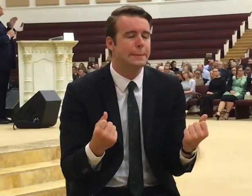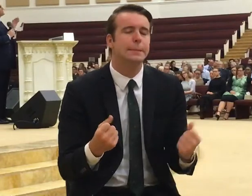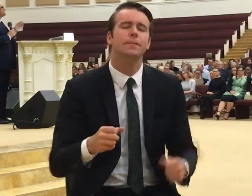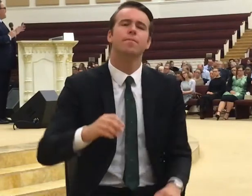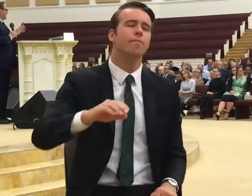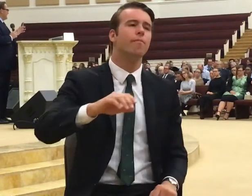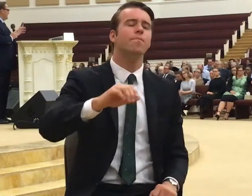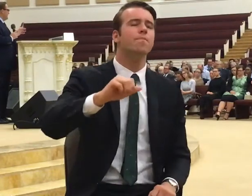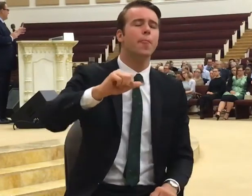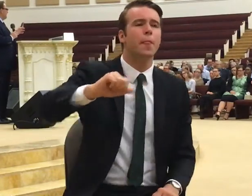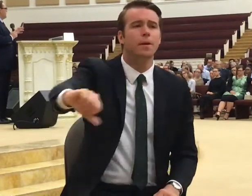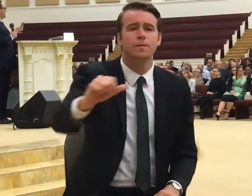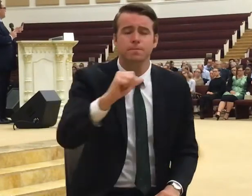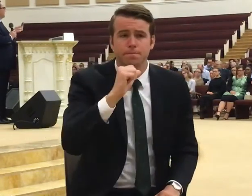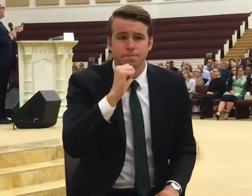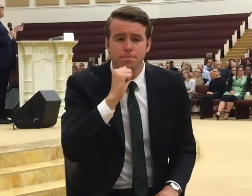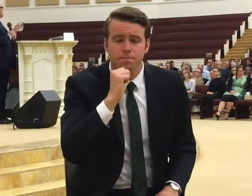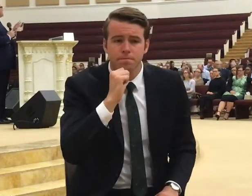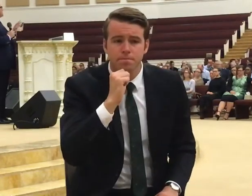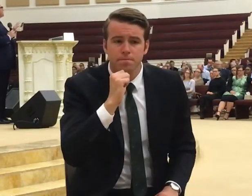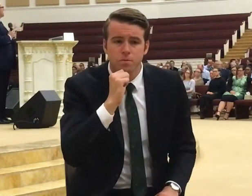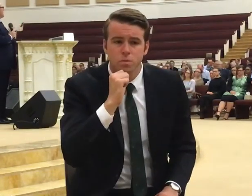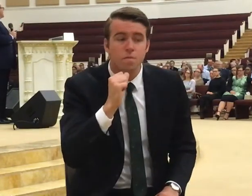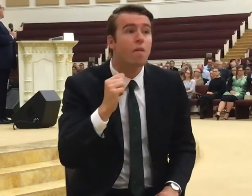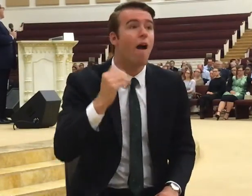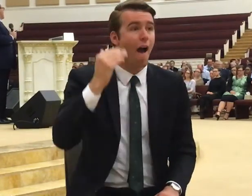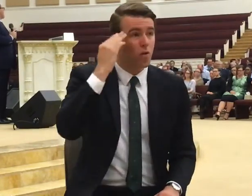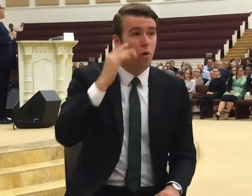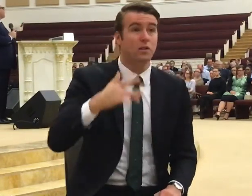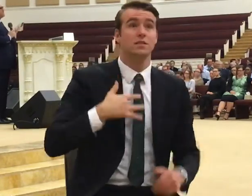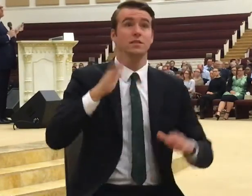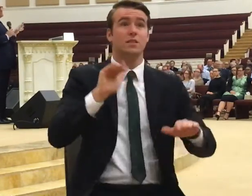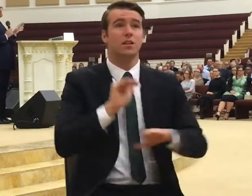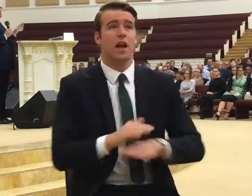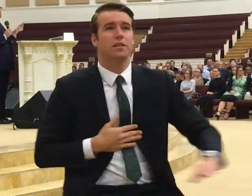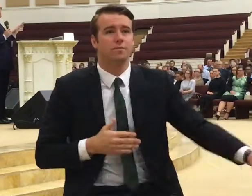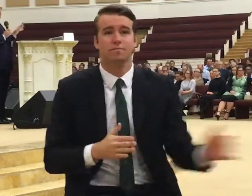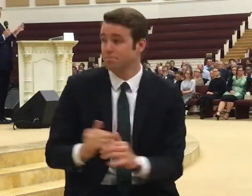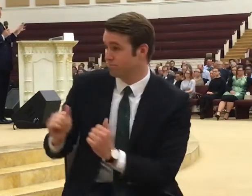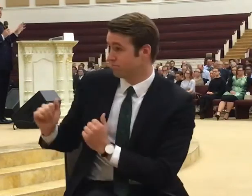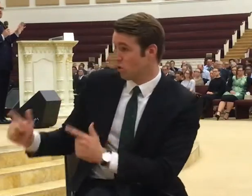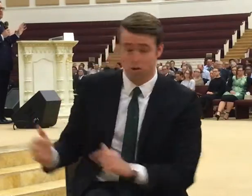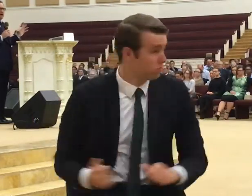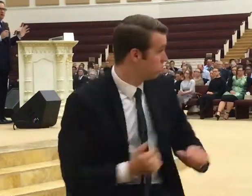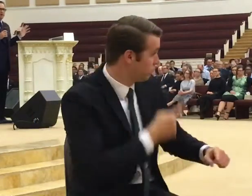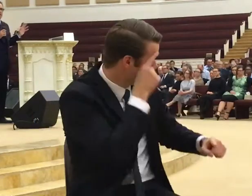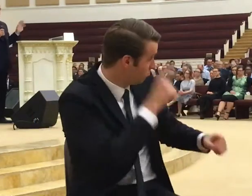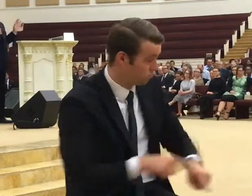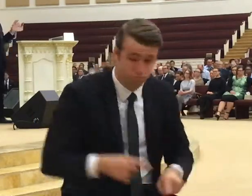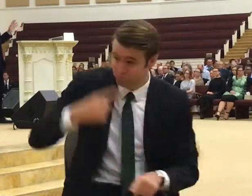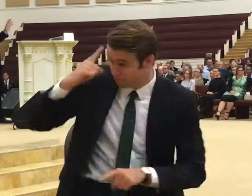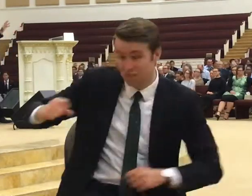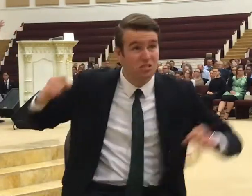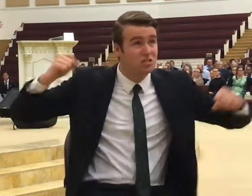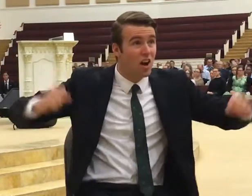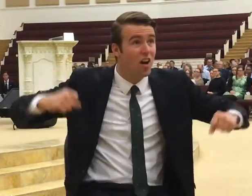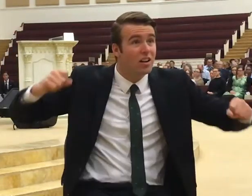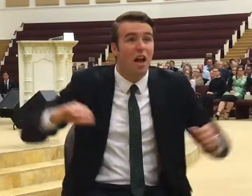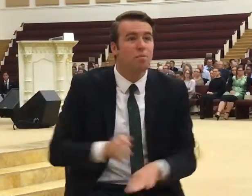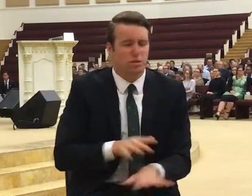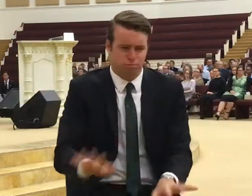don't just expect. This all feels real good on Sunday night when your brothers and sisters screaming beside you and you got the choir to get the Batman